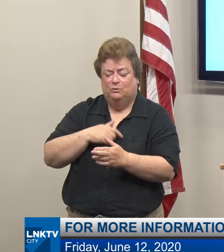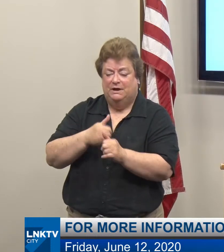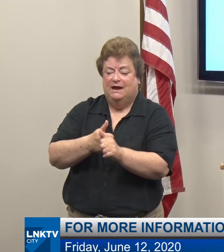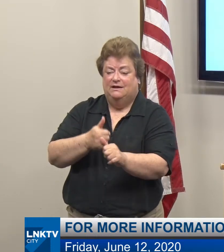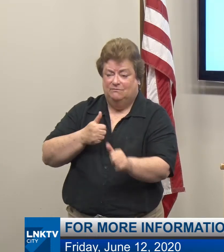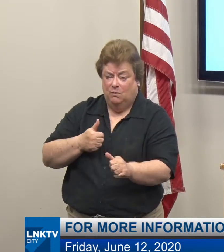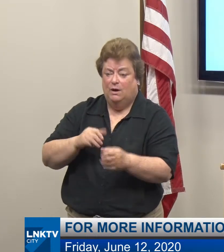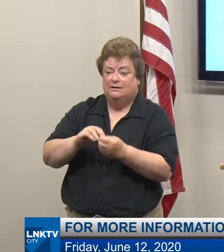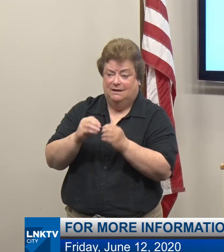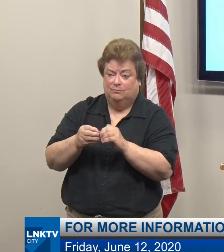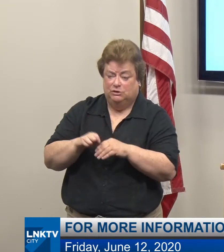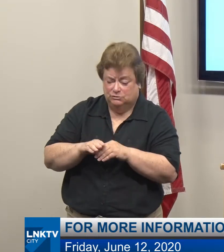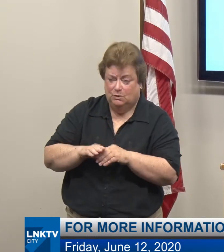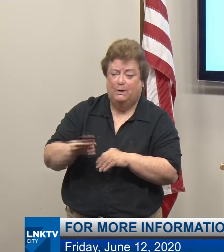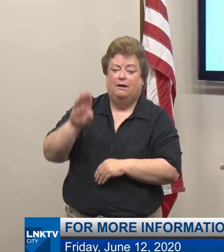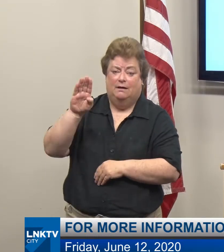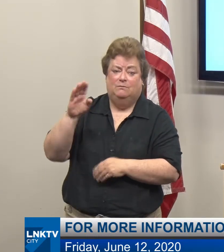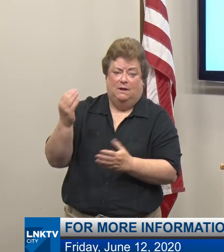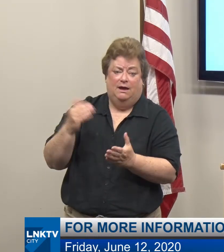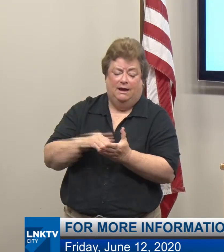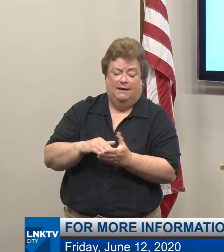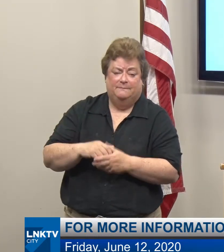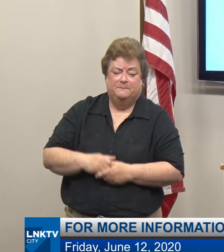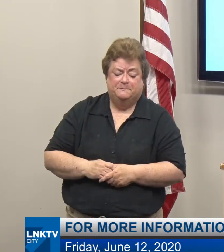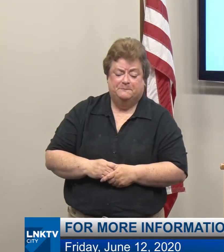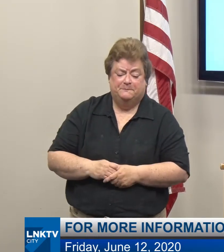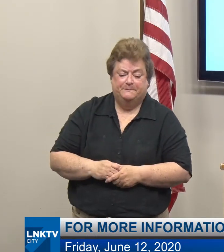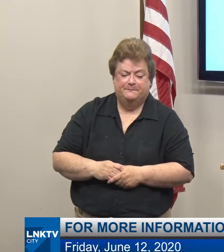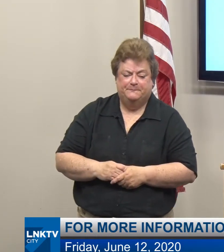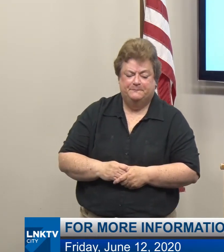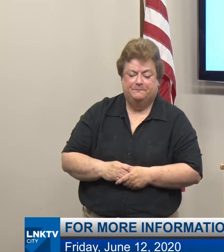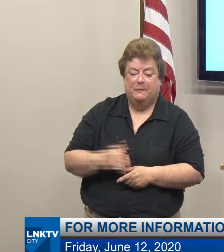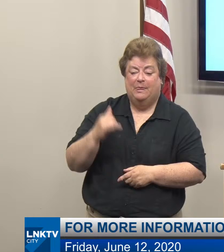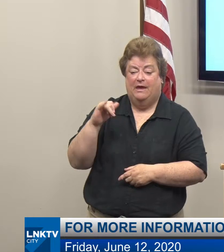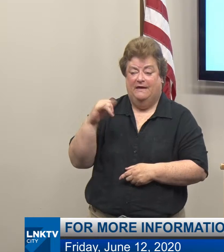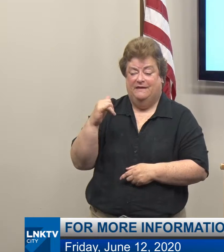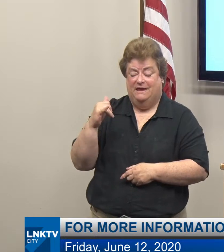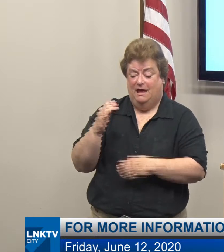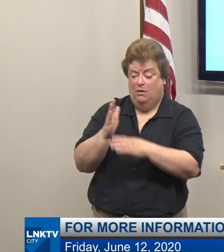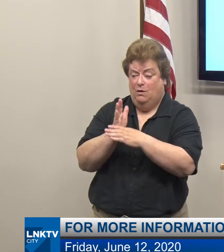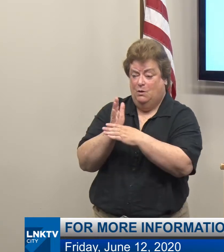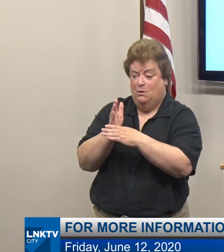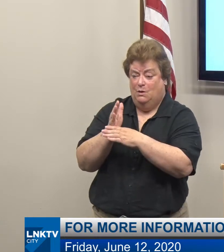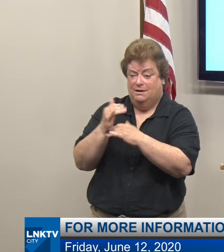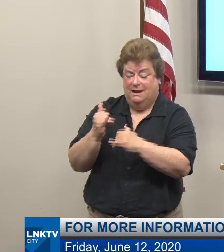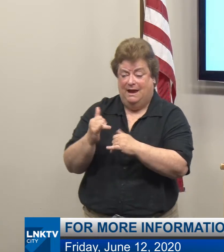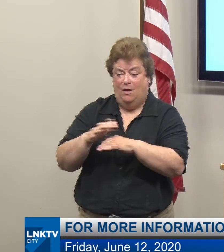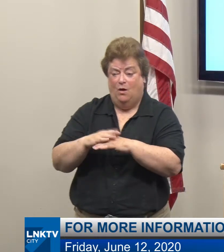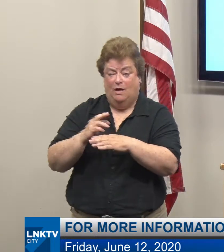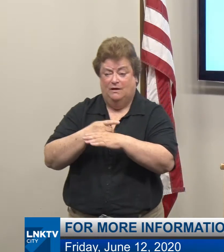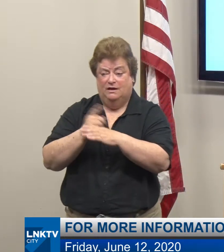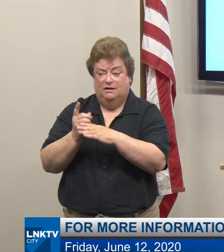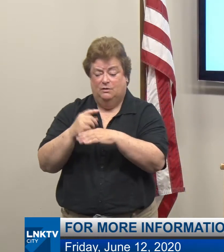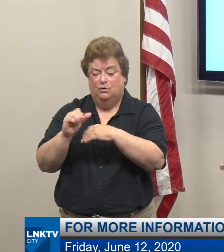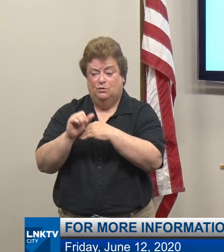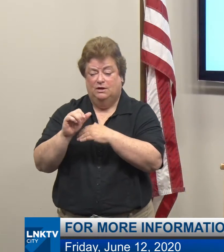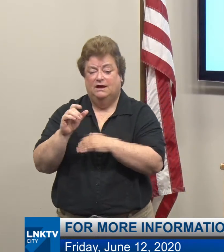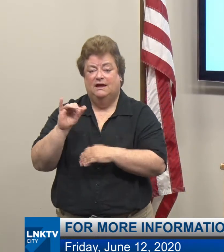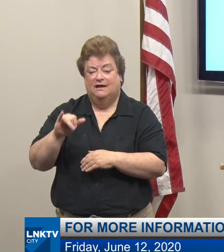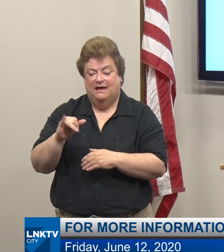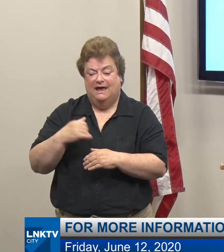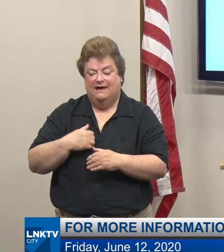large increase in cases in Lincoln. The yellow moderate level on the COVID risk dial includes the